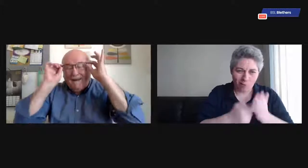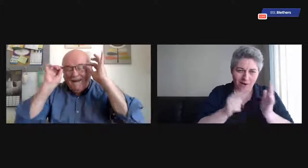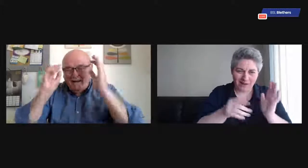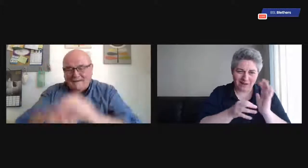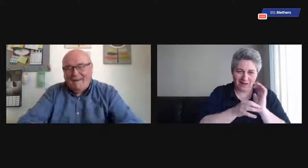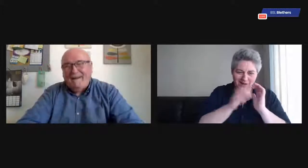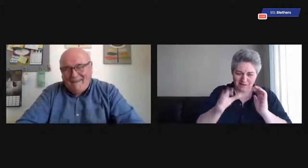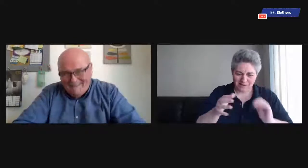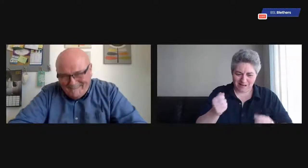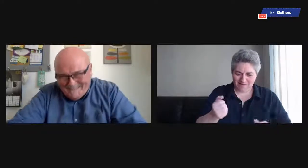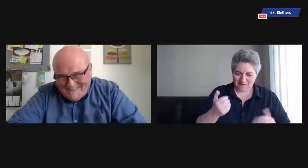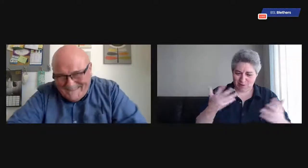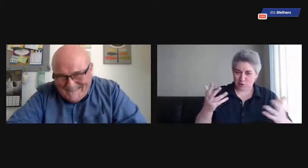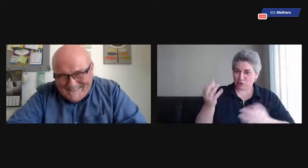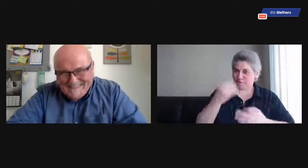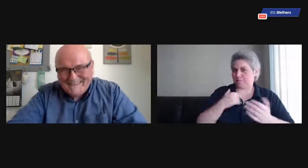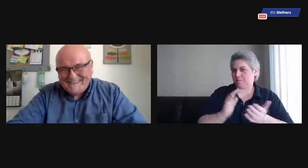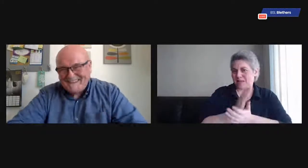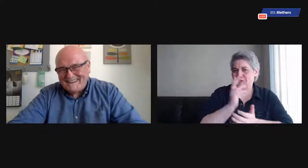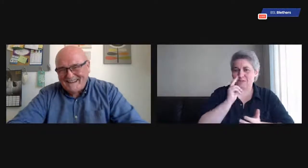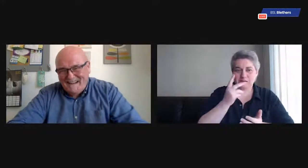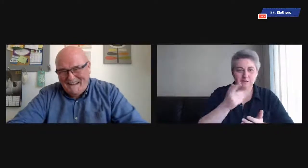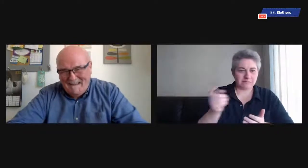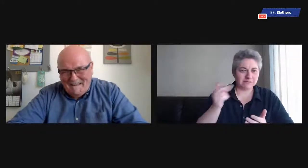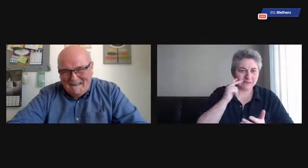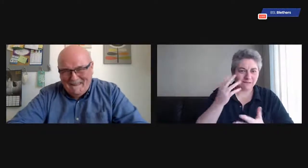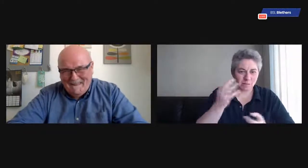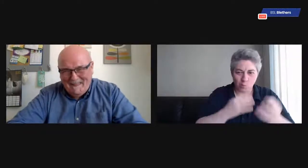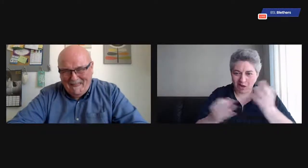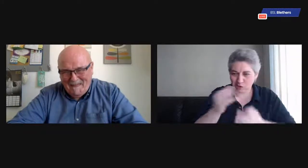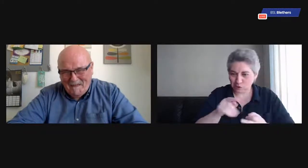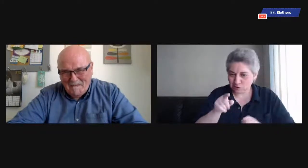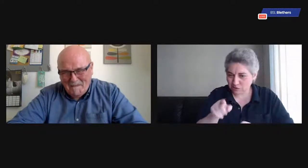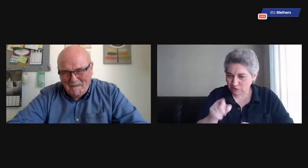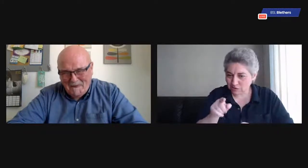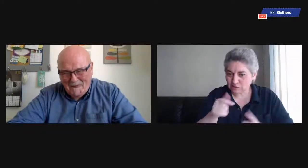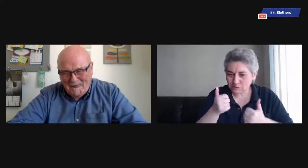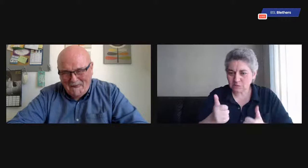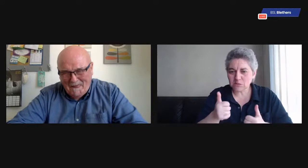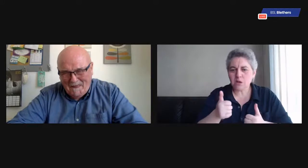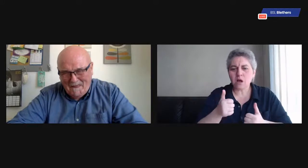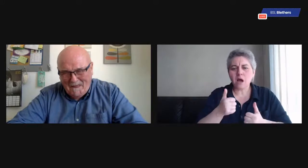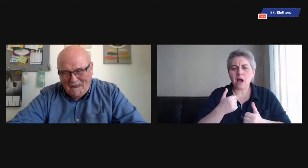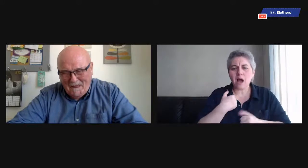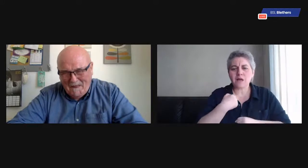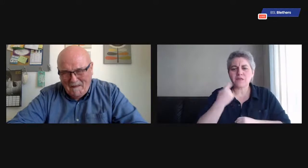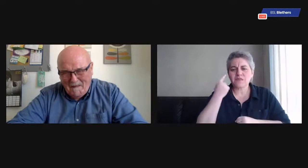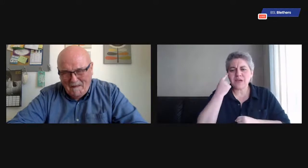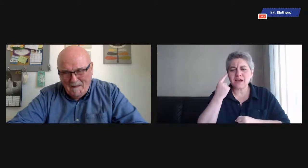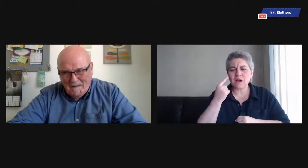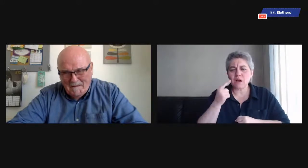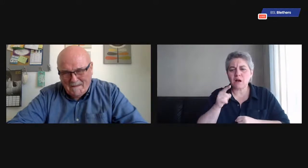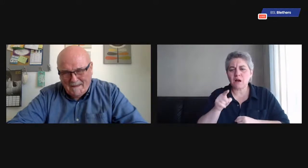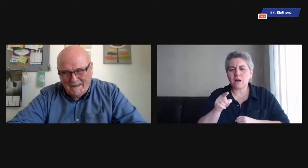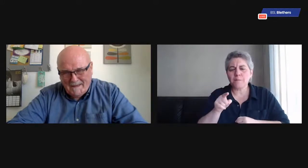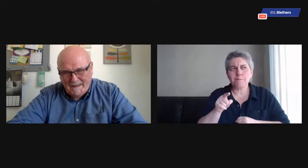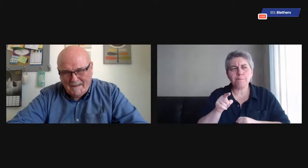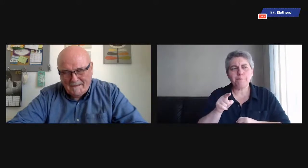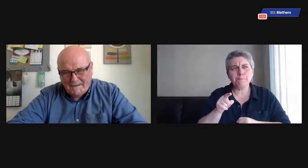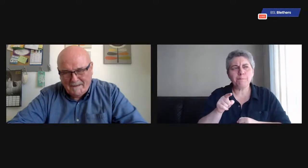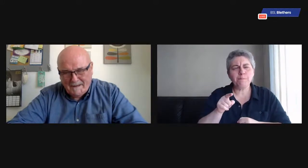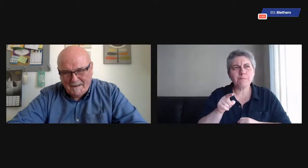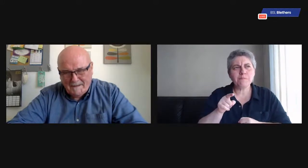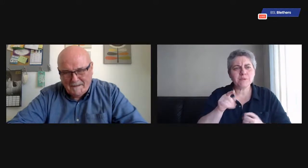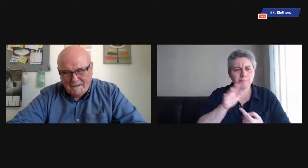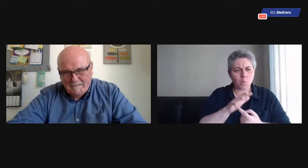It has actually been an hour. I know you can't believe it. It's just when I'm so pleased to have so many questions in for our deaf viewers.